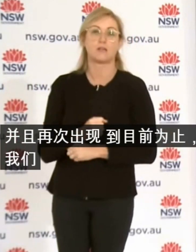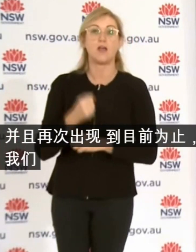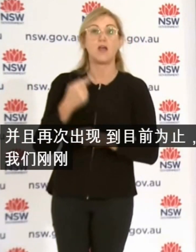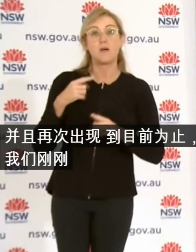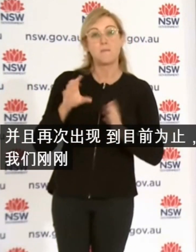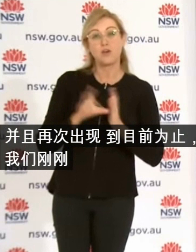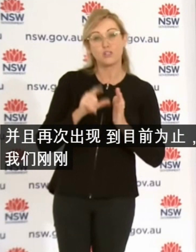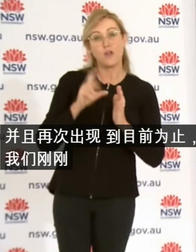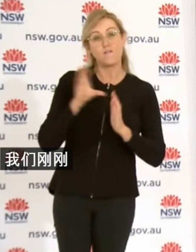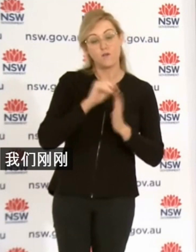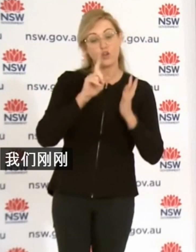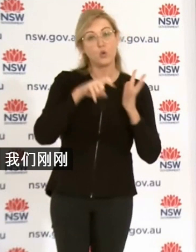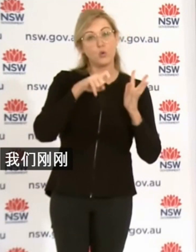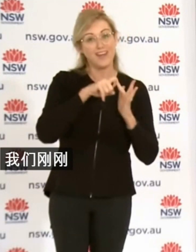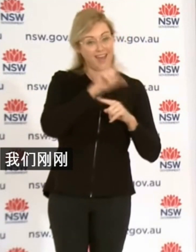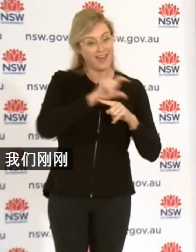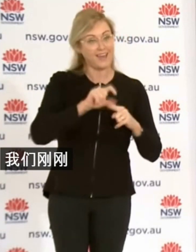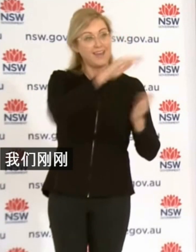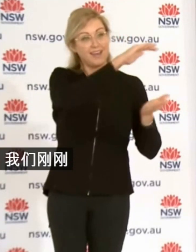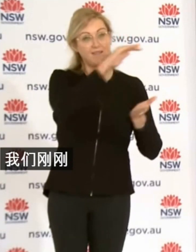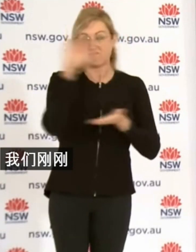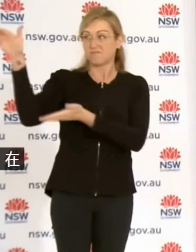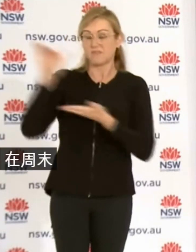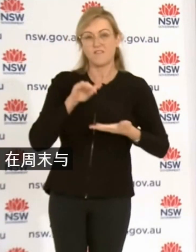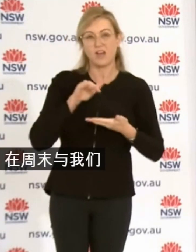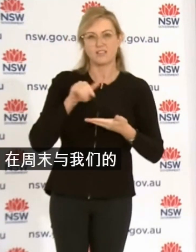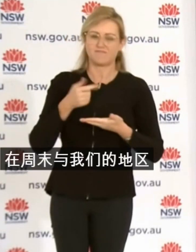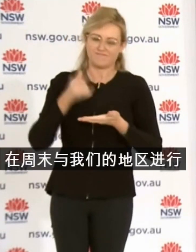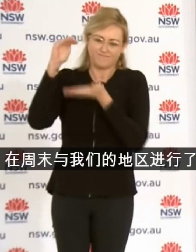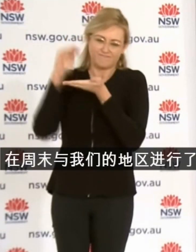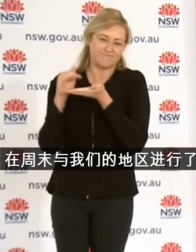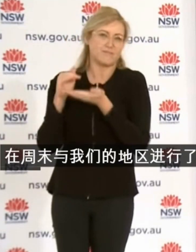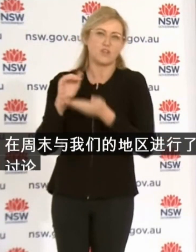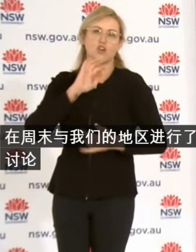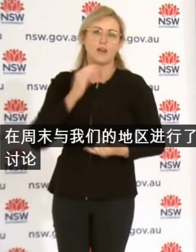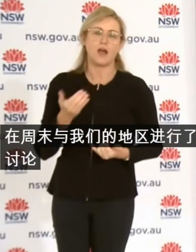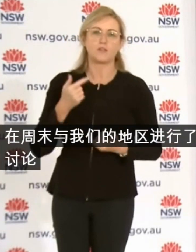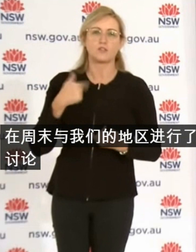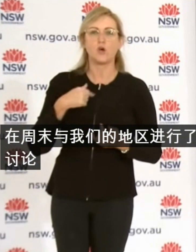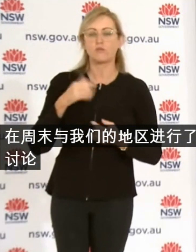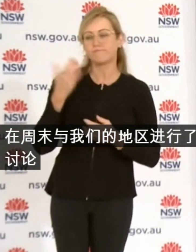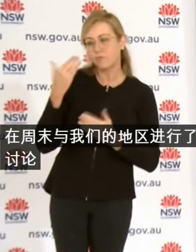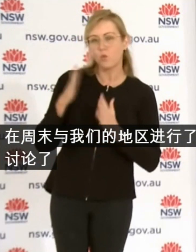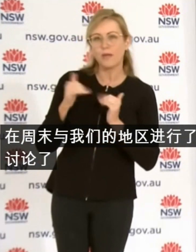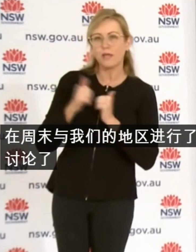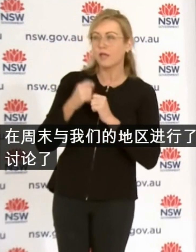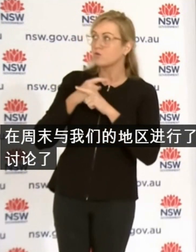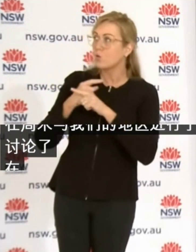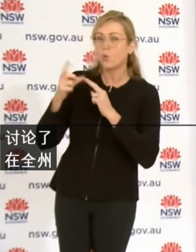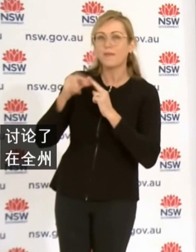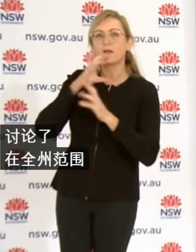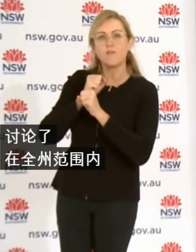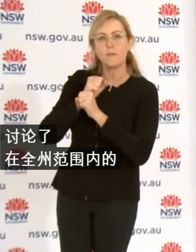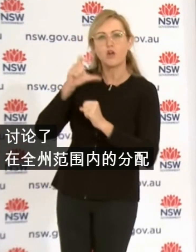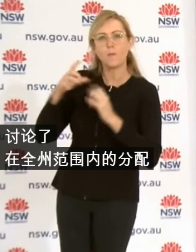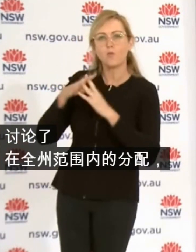far from that UK allotment, we've communicated with our districts over the weekend about the distribution of that